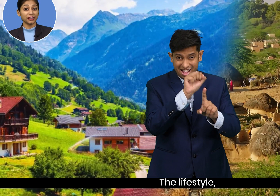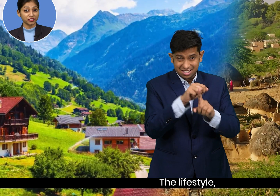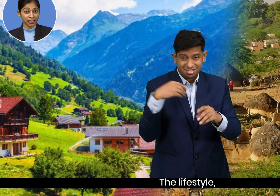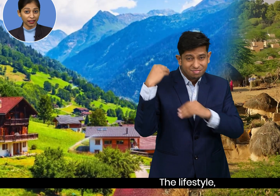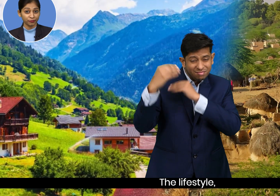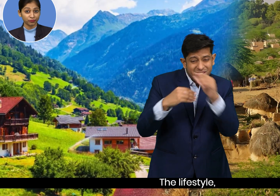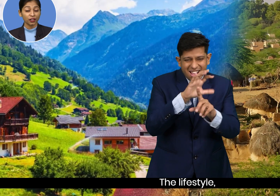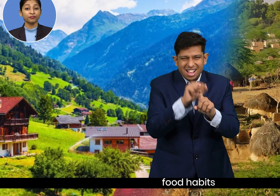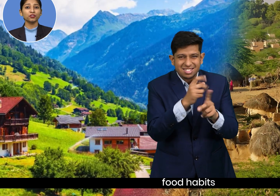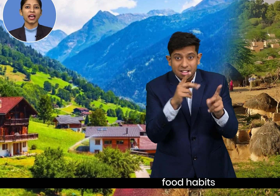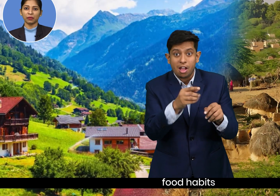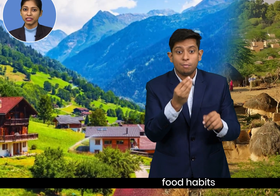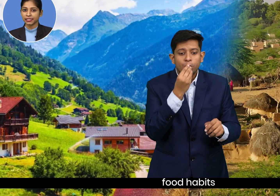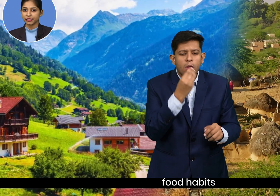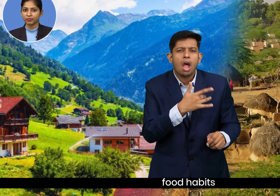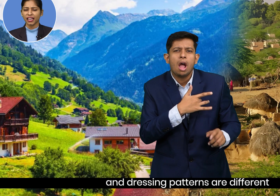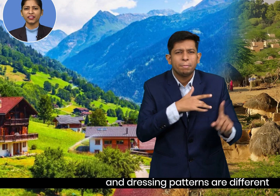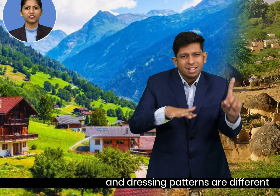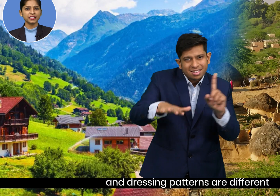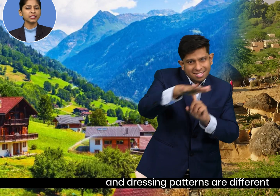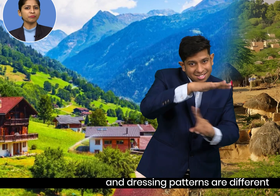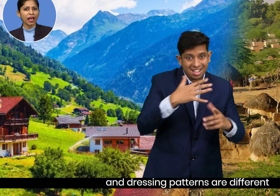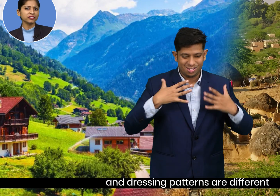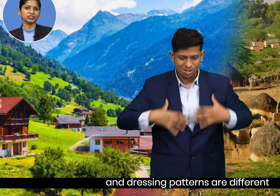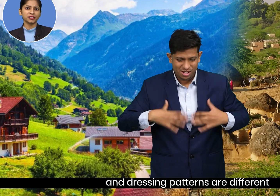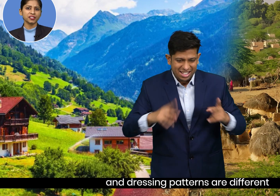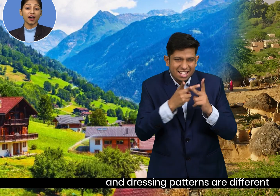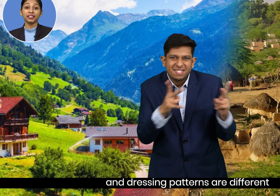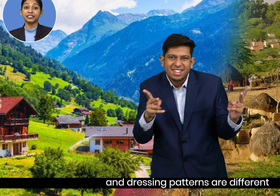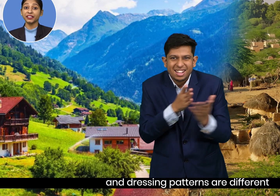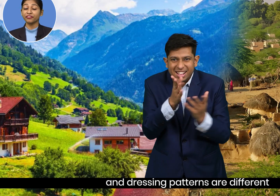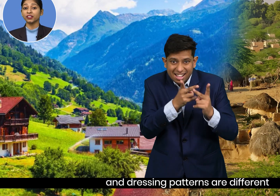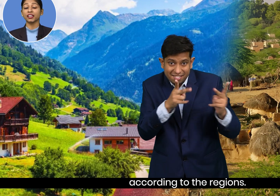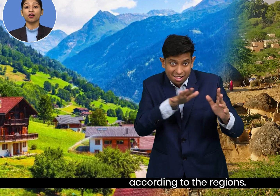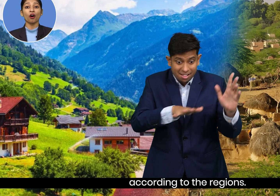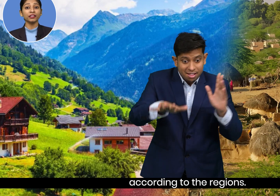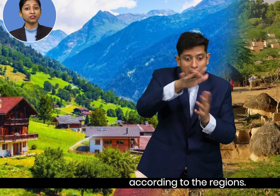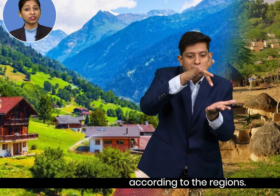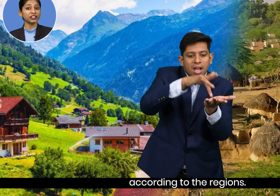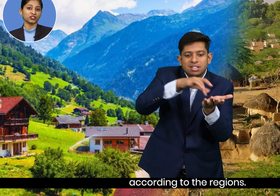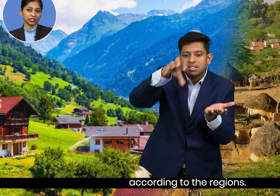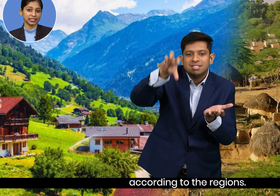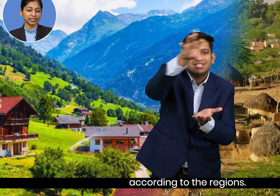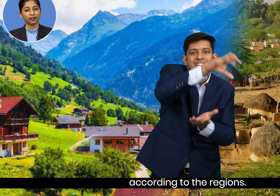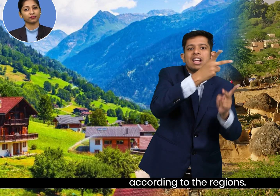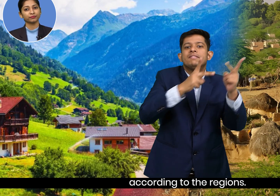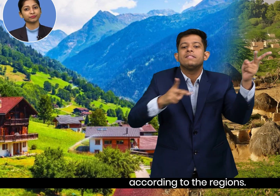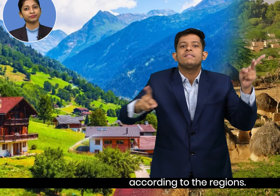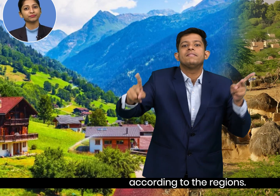The lifestyle, food habits, and dressing patterns are different according to the